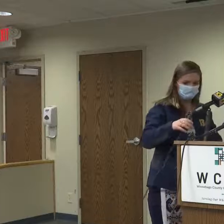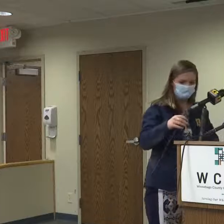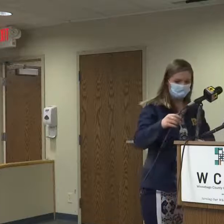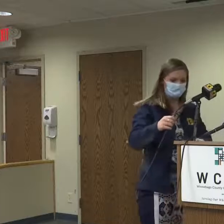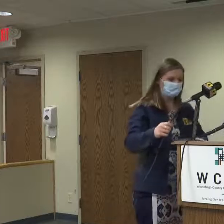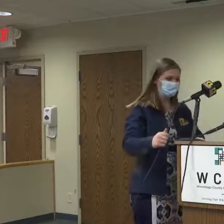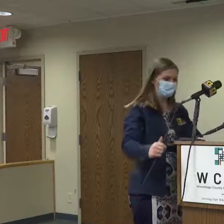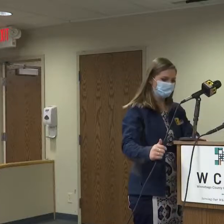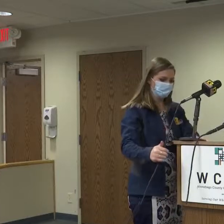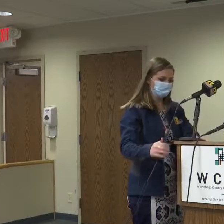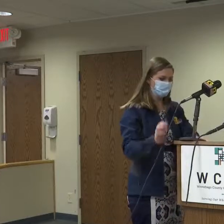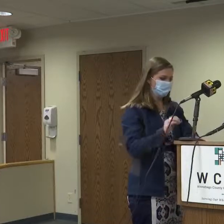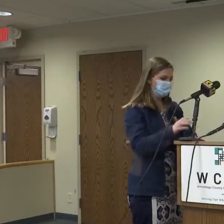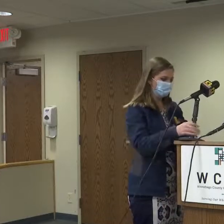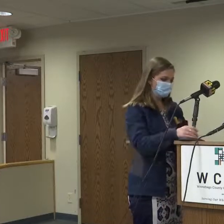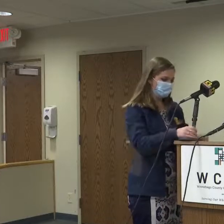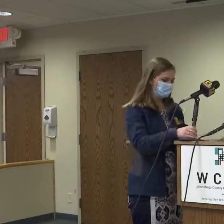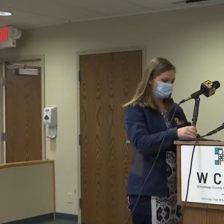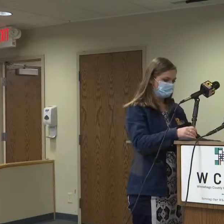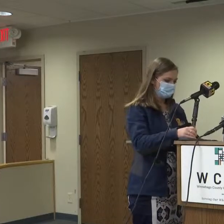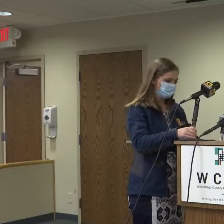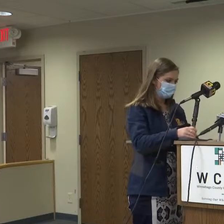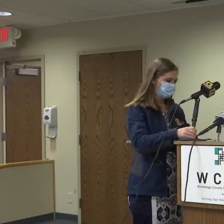And then we'll go down.